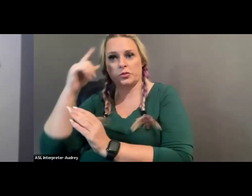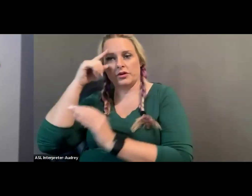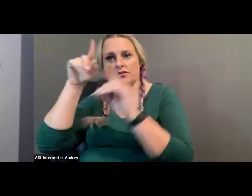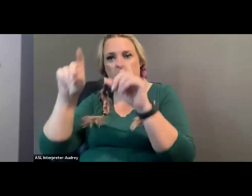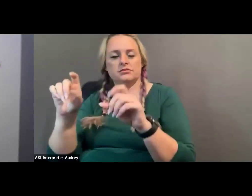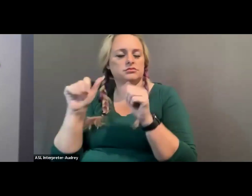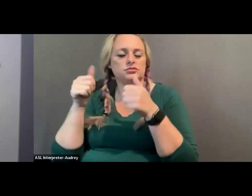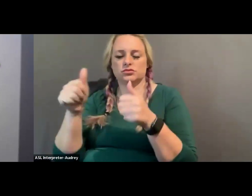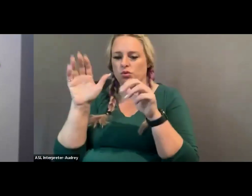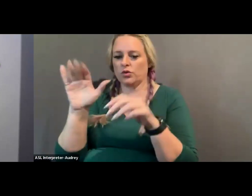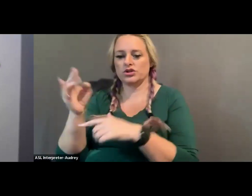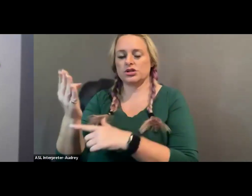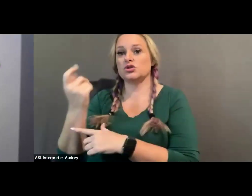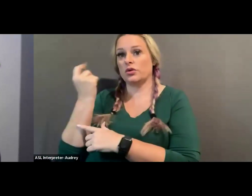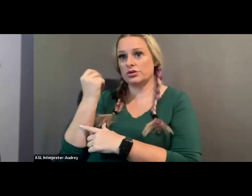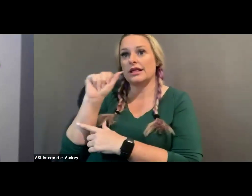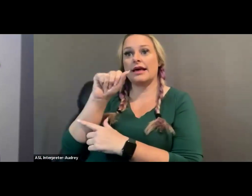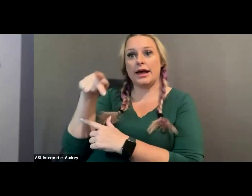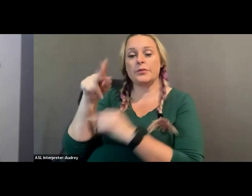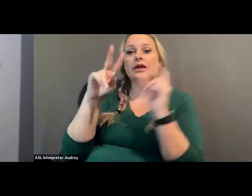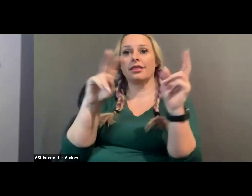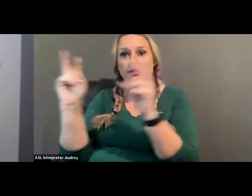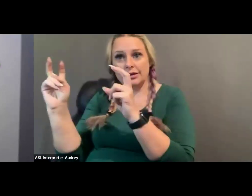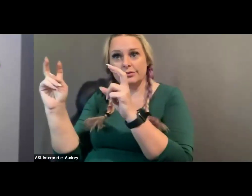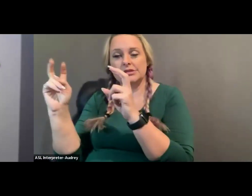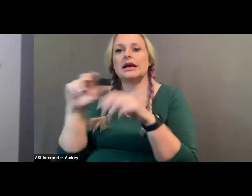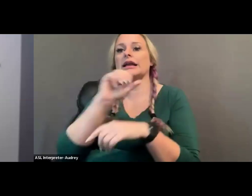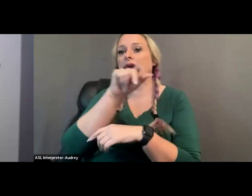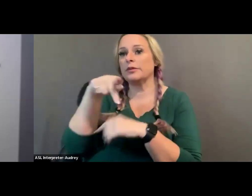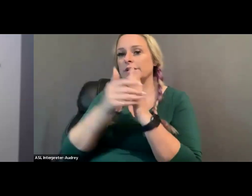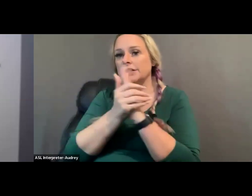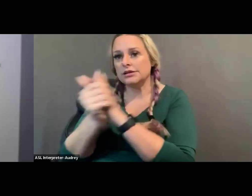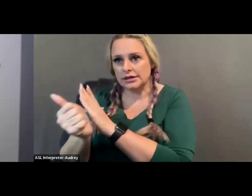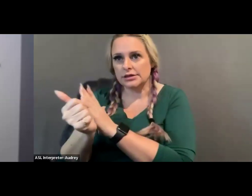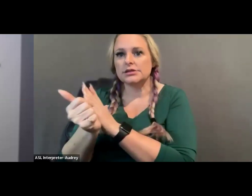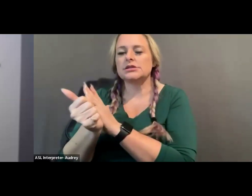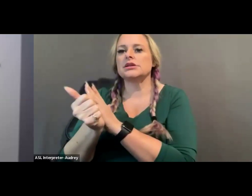question. The AP themes and skills are